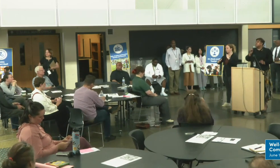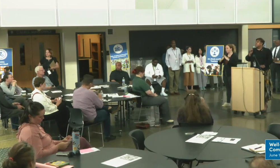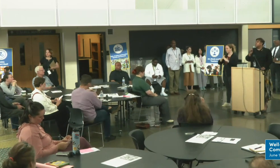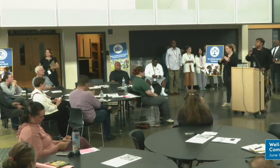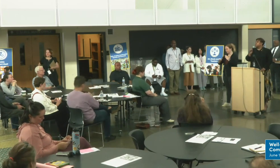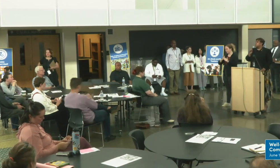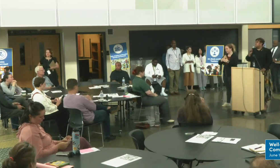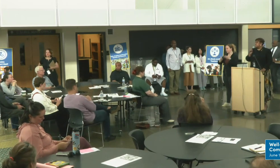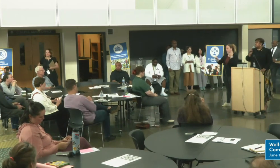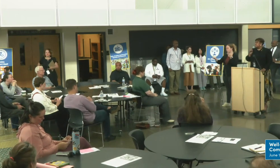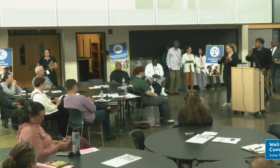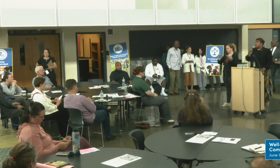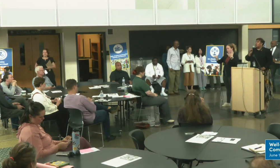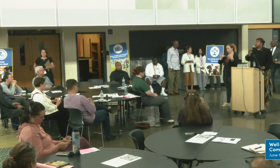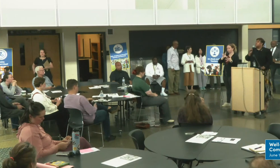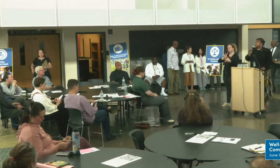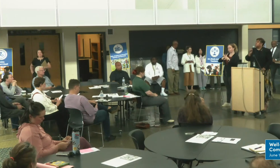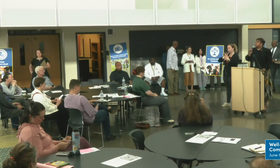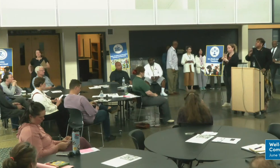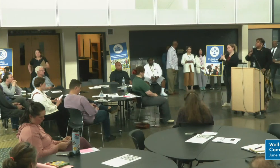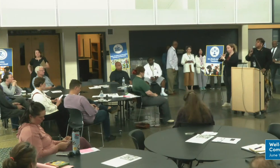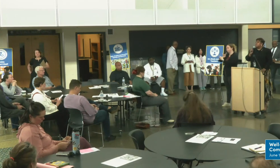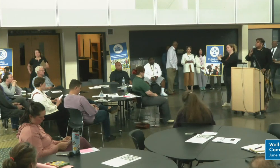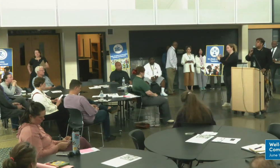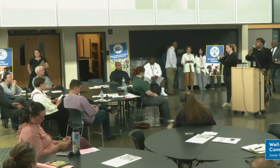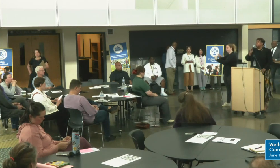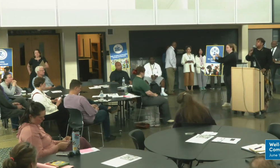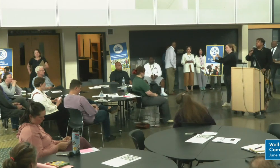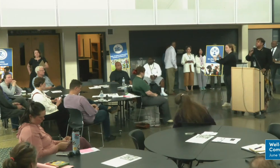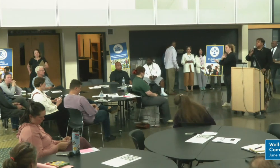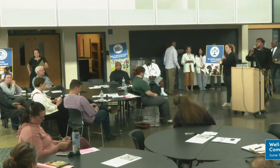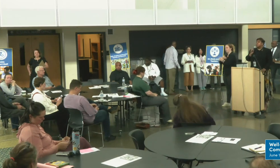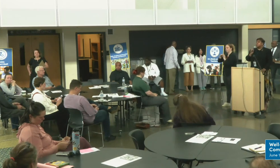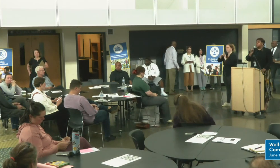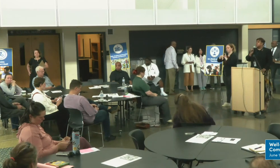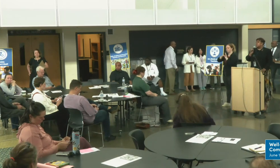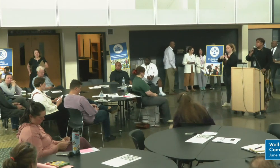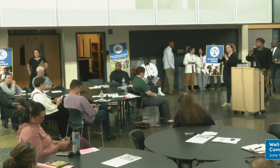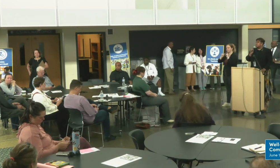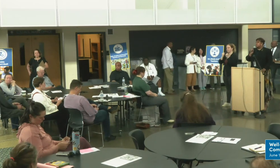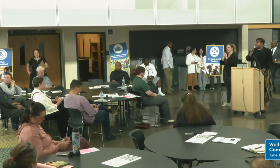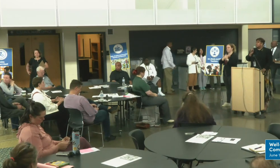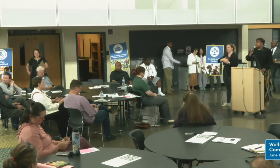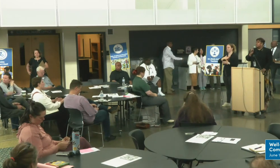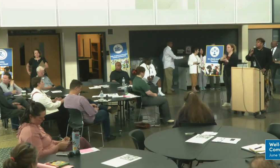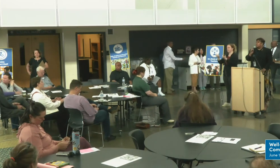terms of language needs. Our interpretation team, would you please come to the front?